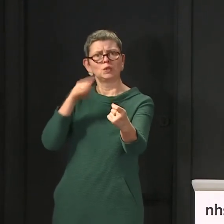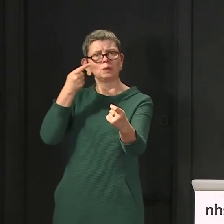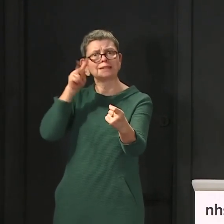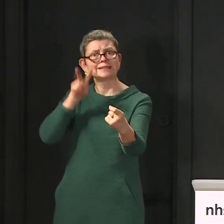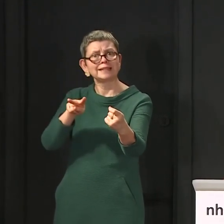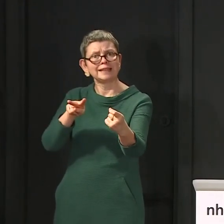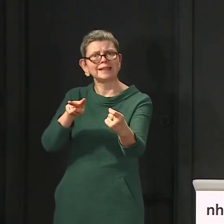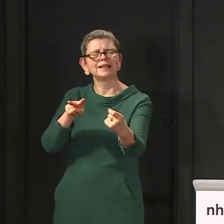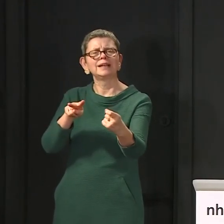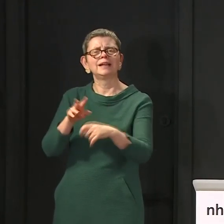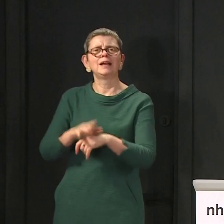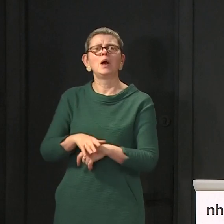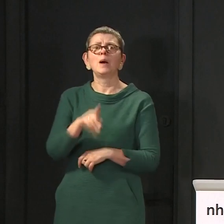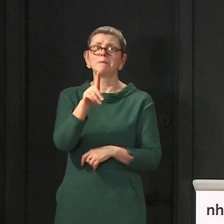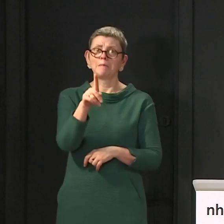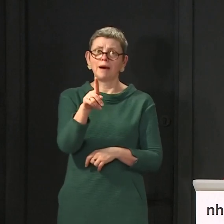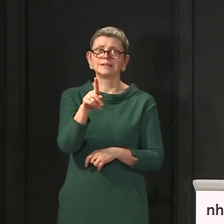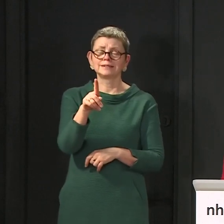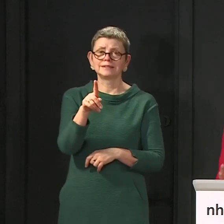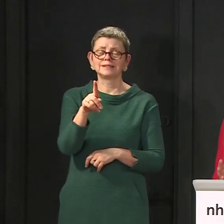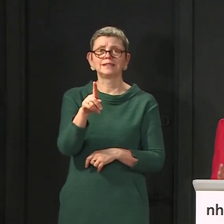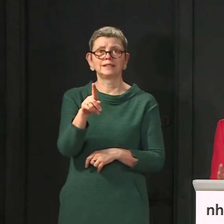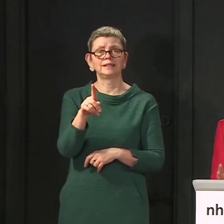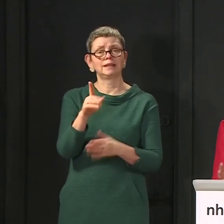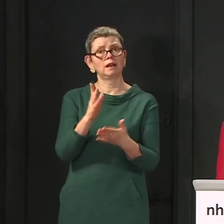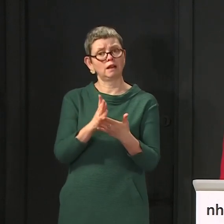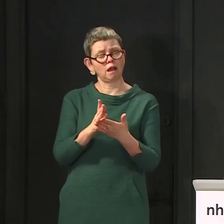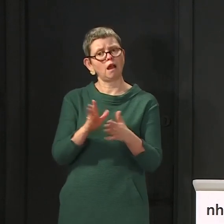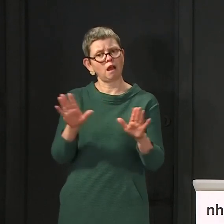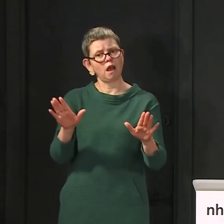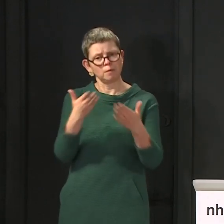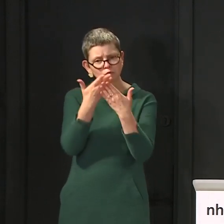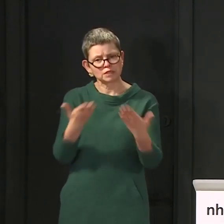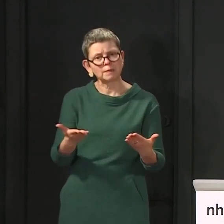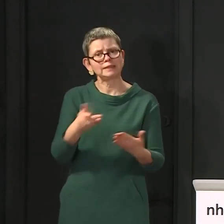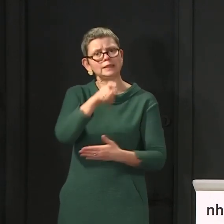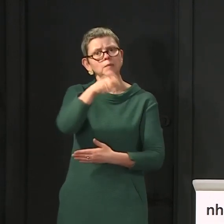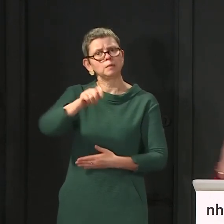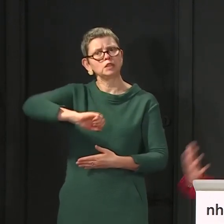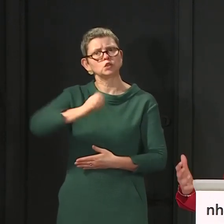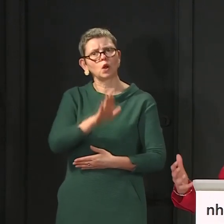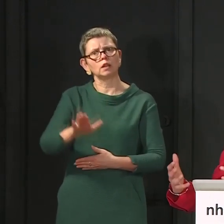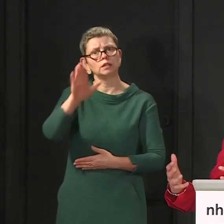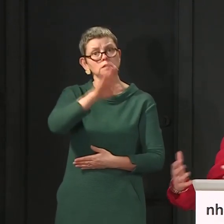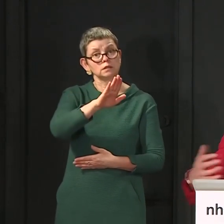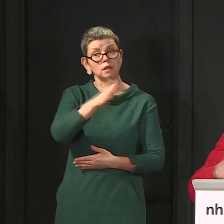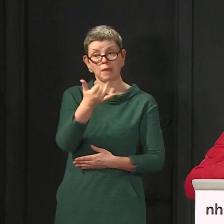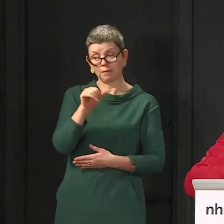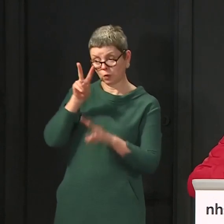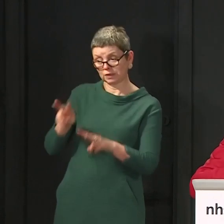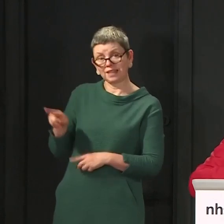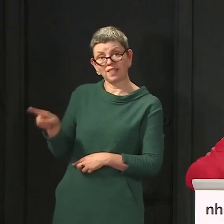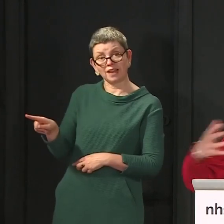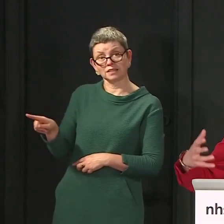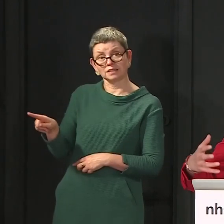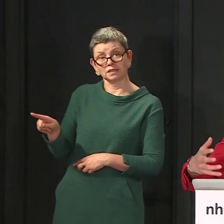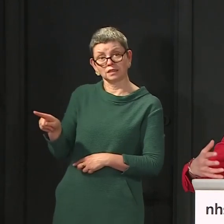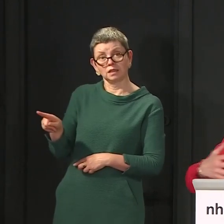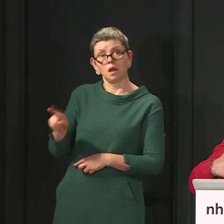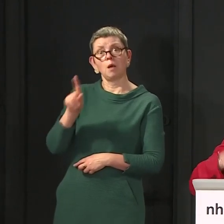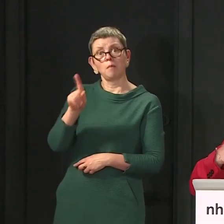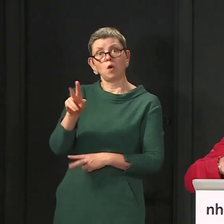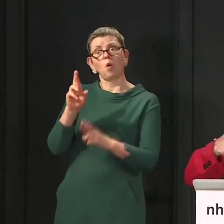I'm treating the people of Scotland like the intelligent human beings that they are. And I'm saying you may see this, but hopefully you will not see it in